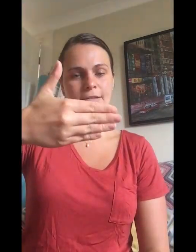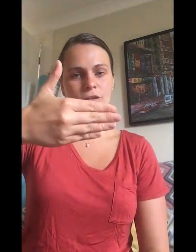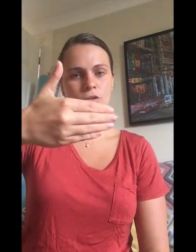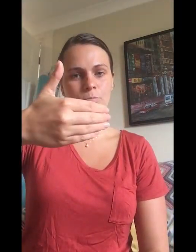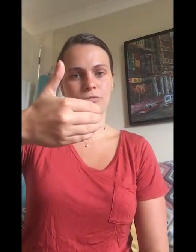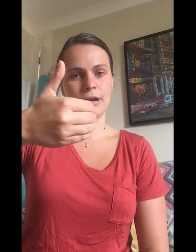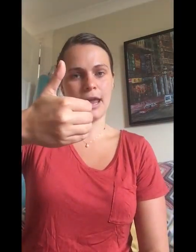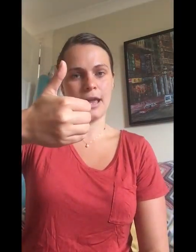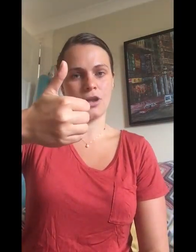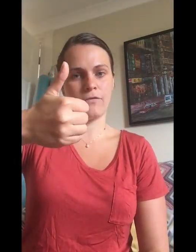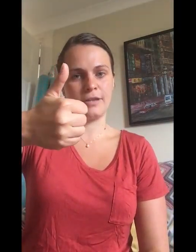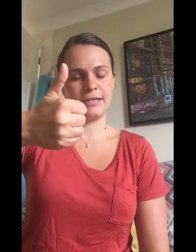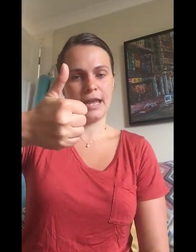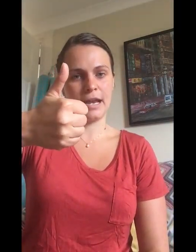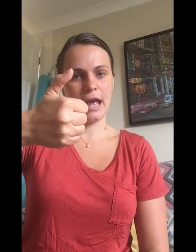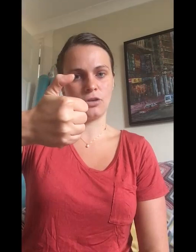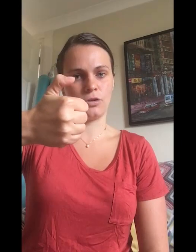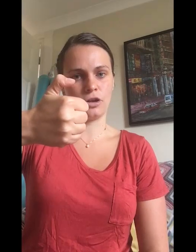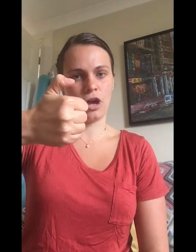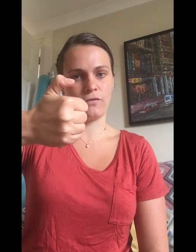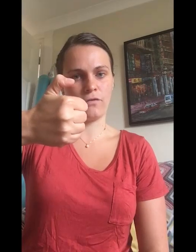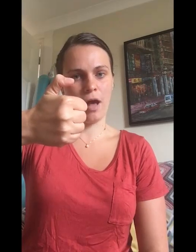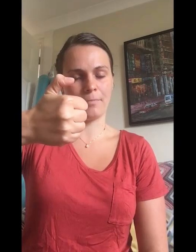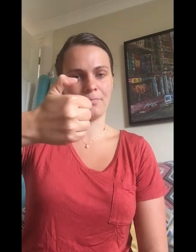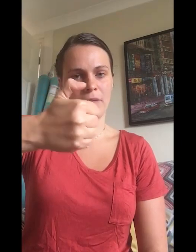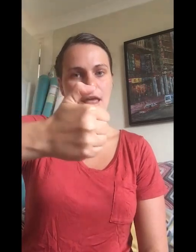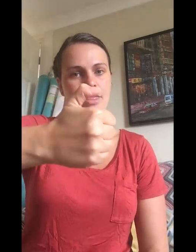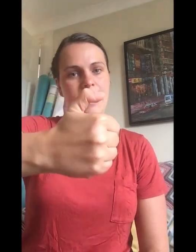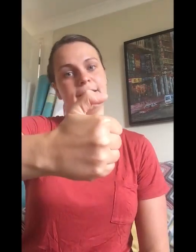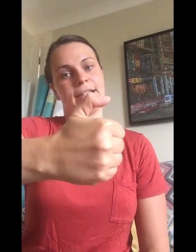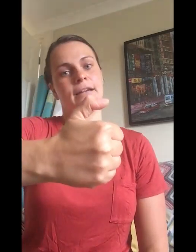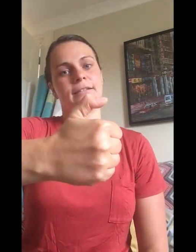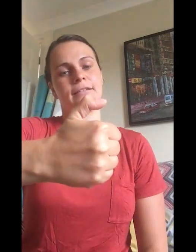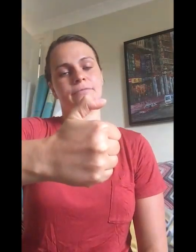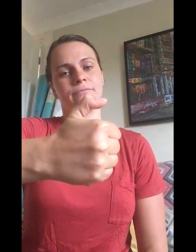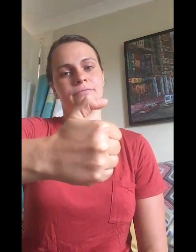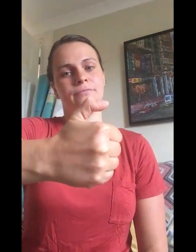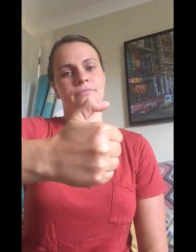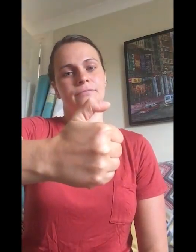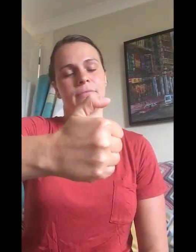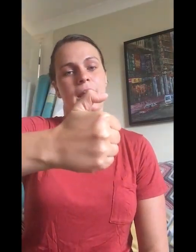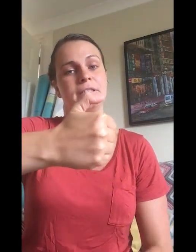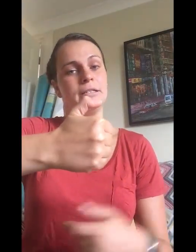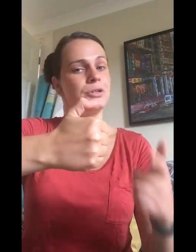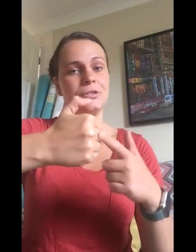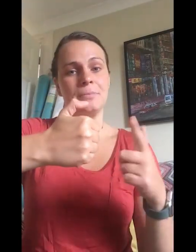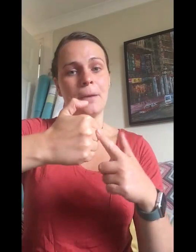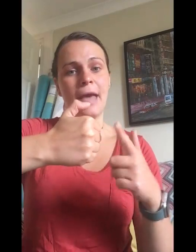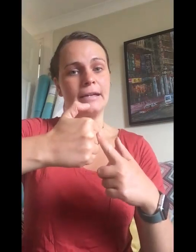you're going to bring your fist in, and you're going to curve your thumb. That is 6. And I'm still using my pen